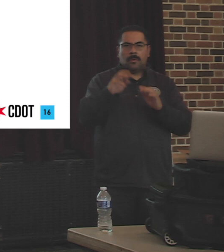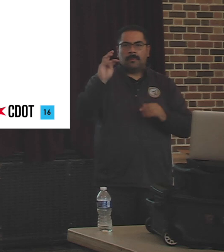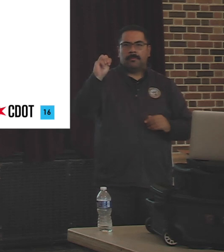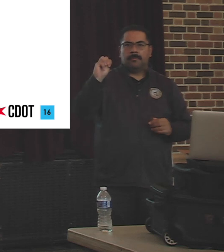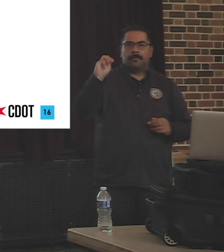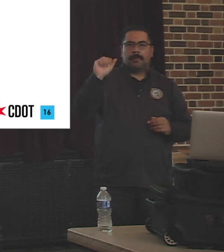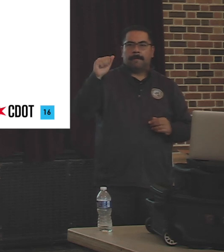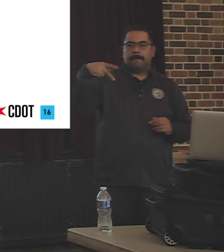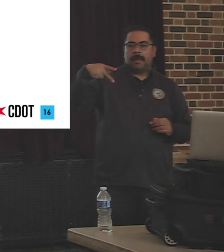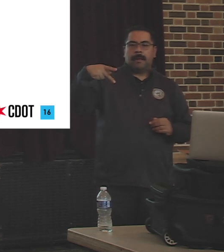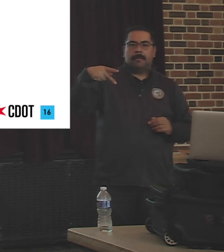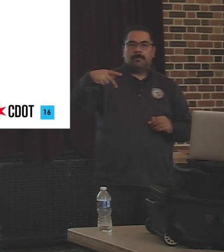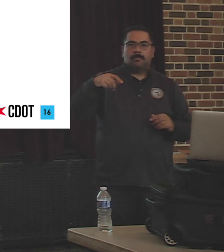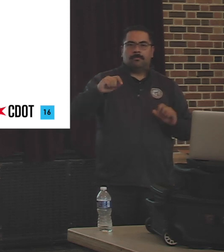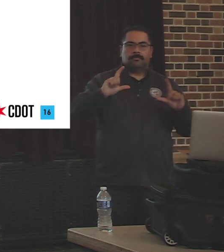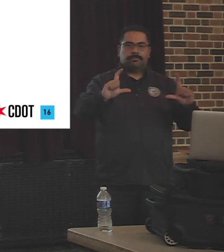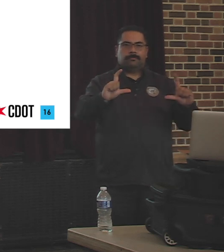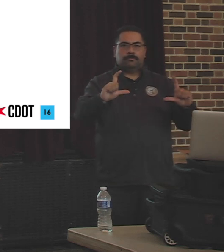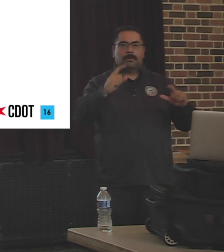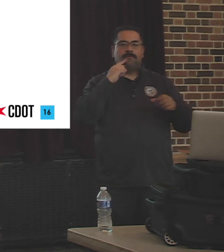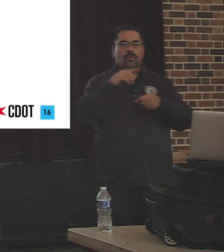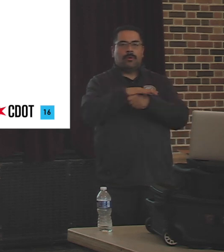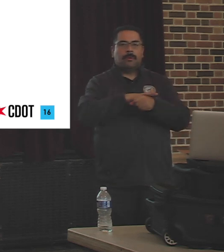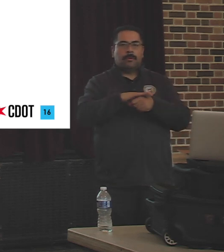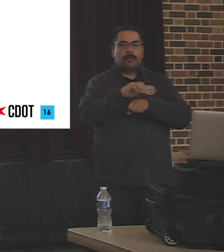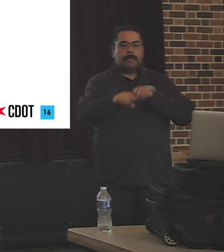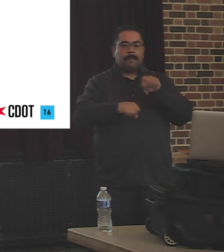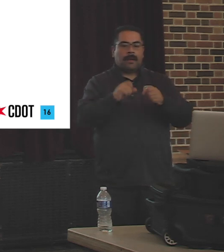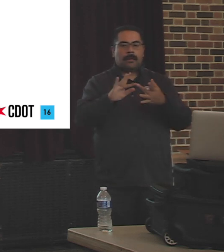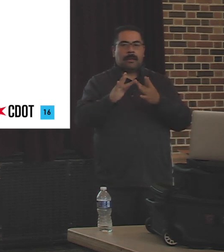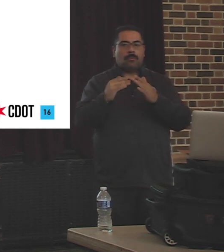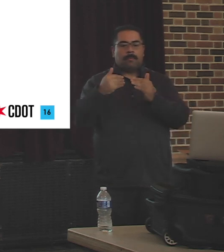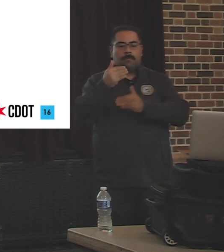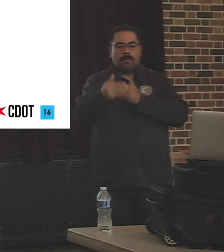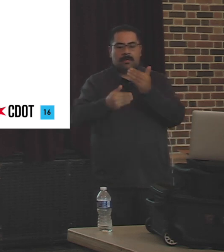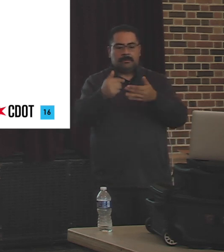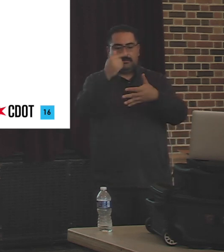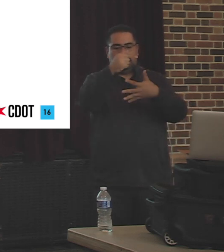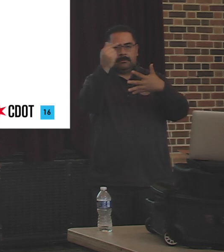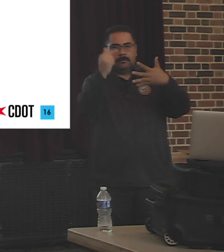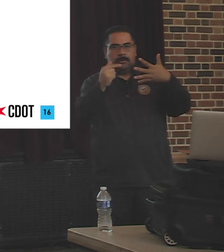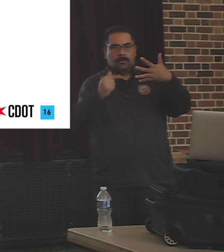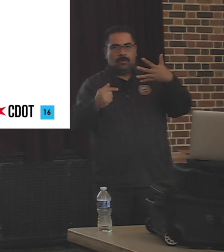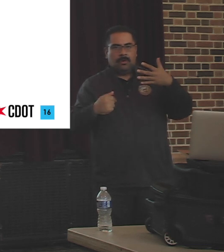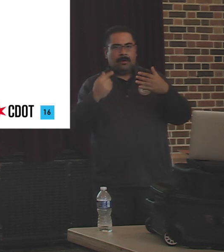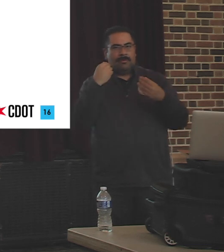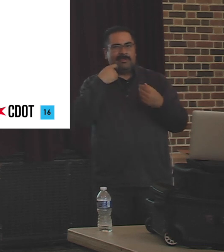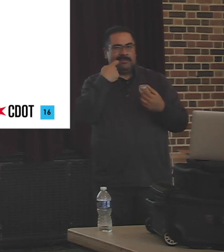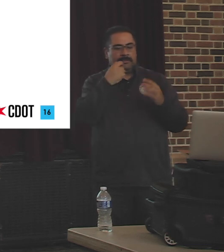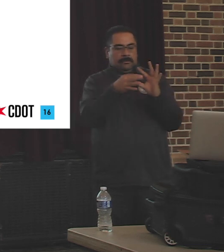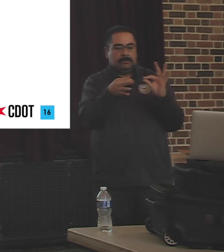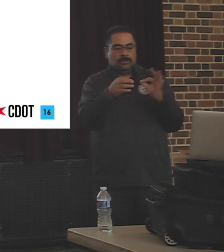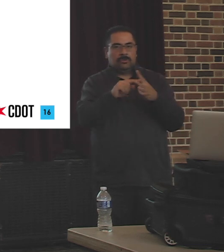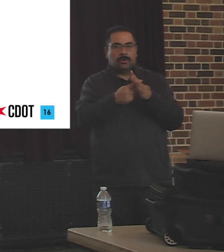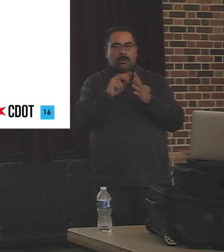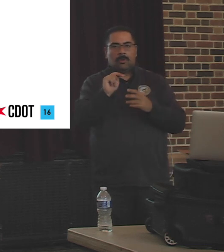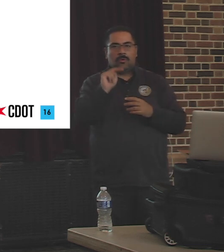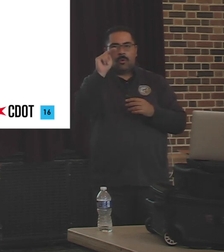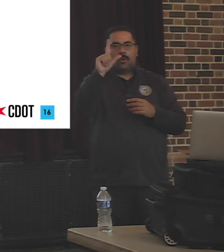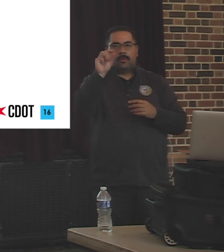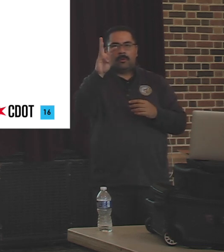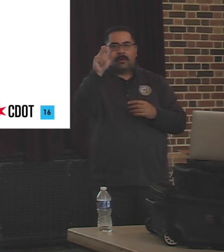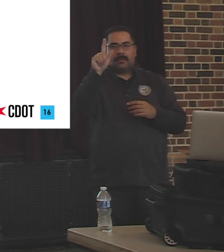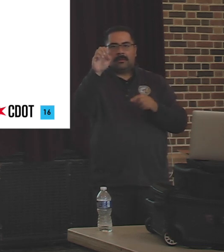map on for our neighborhood bike network process. We started this, like I said, in North Lawndale, moved south into